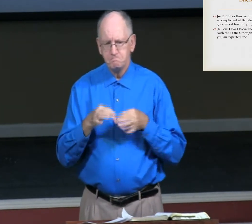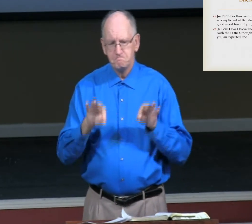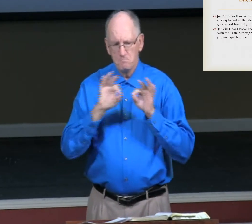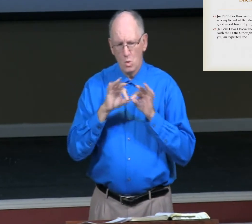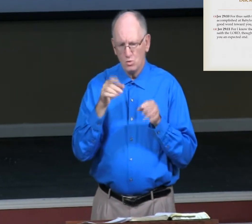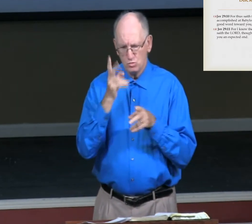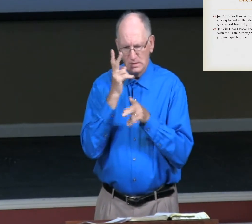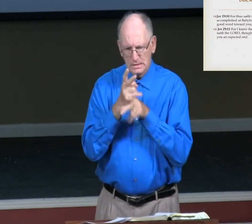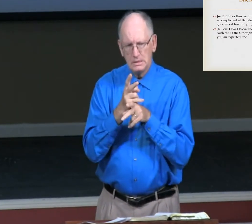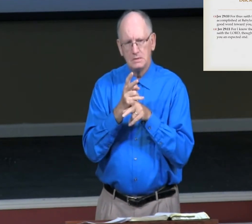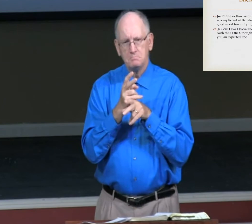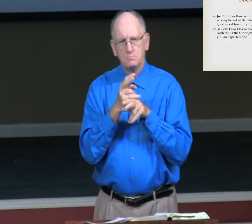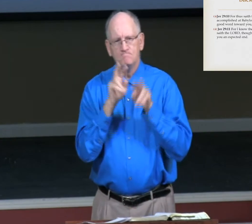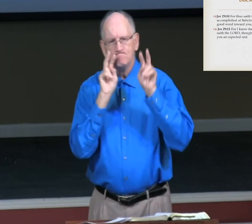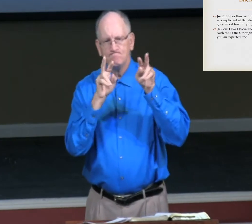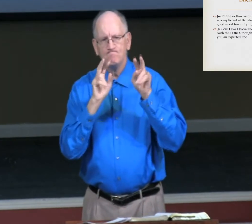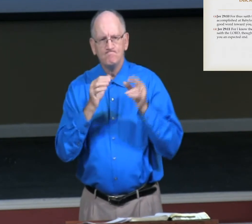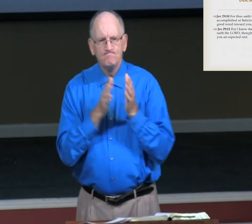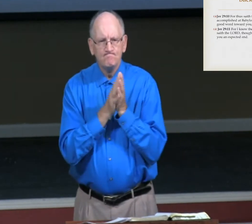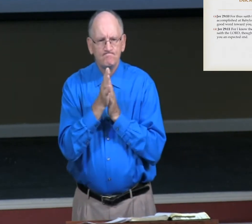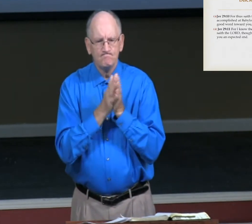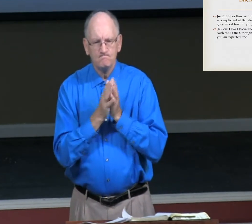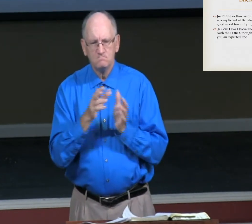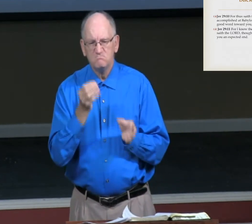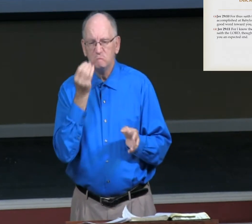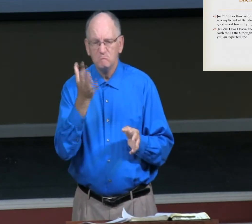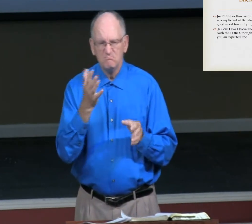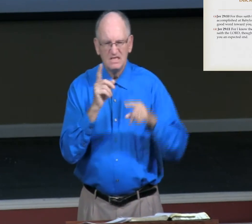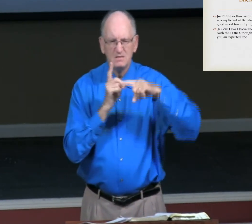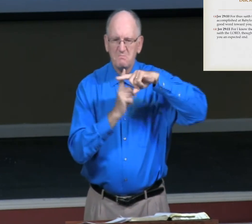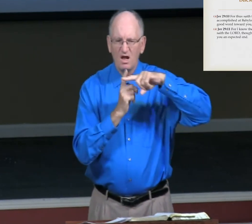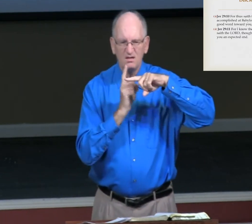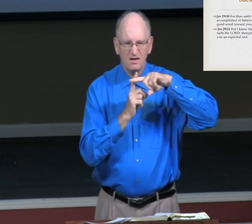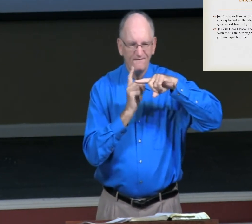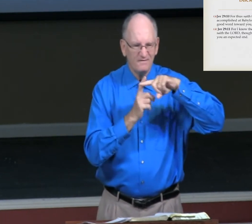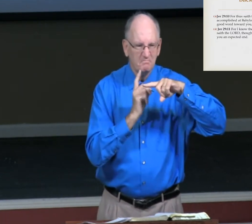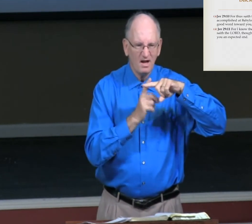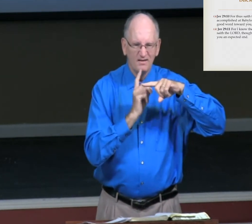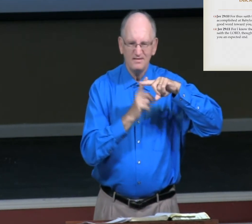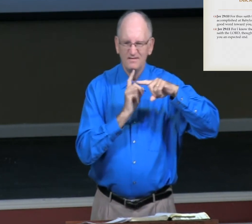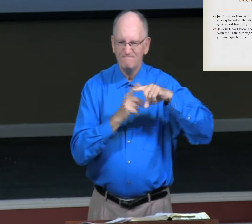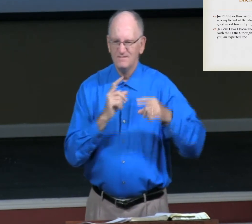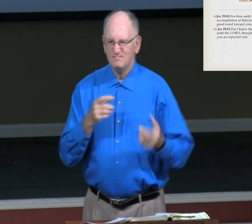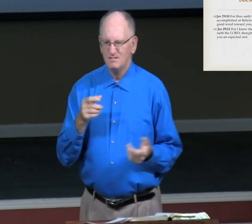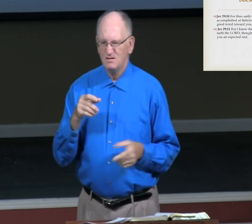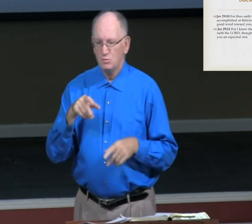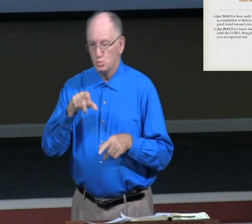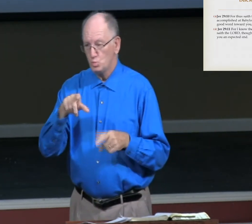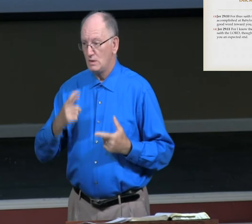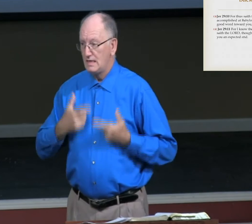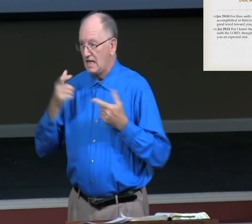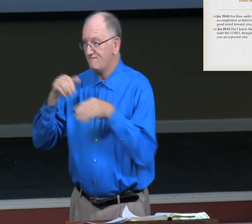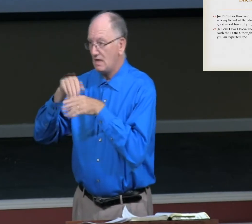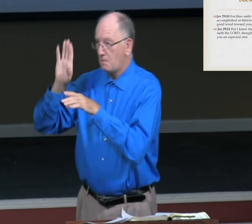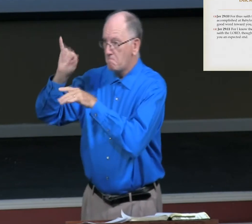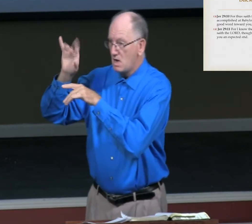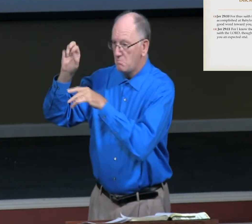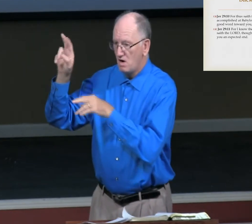word, and he has a plan. So just keep watching him. Keep looking up to him. Stay positive.